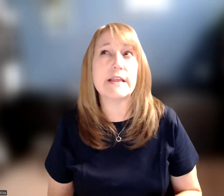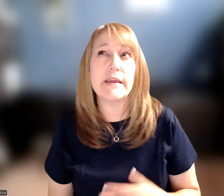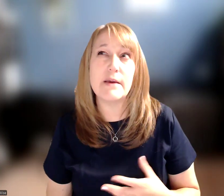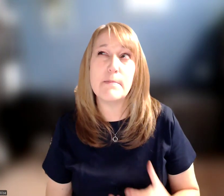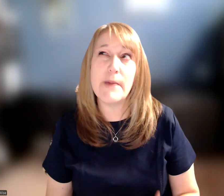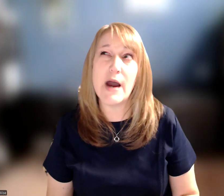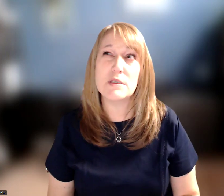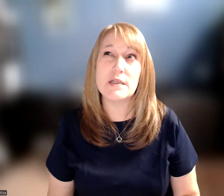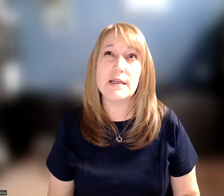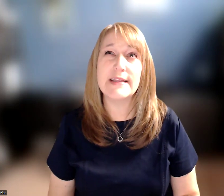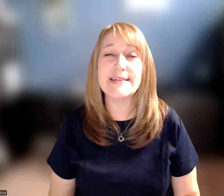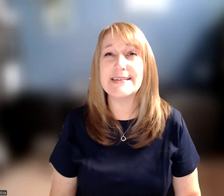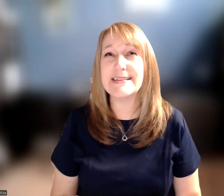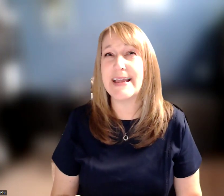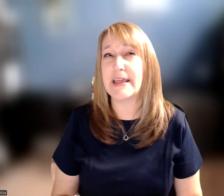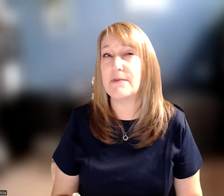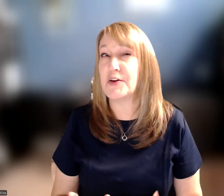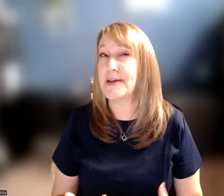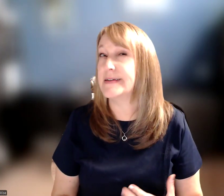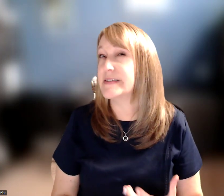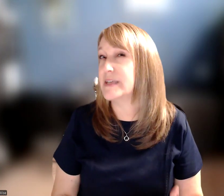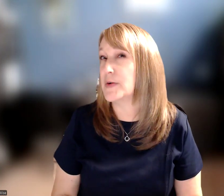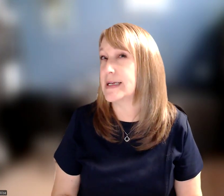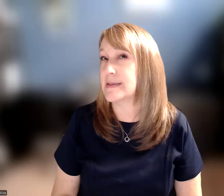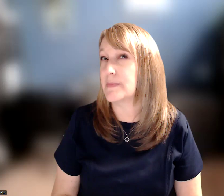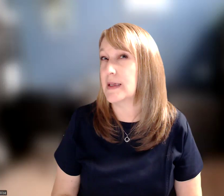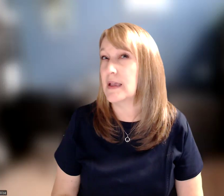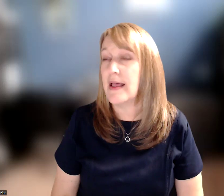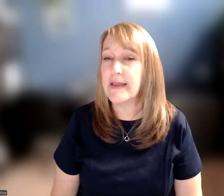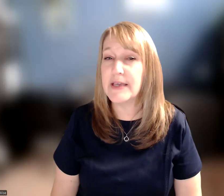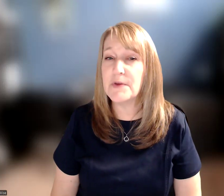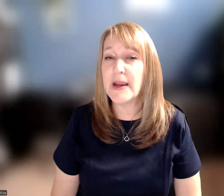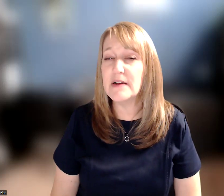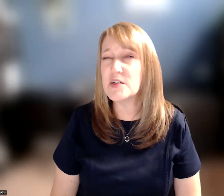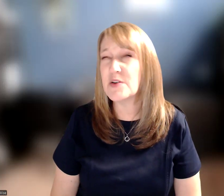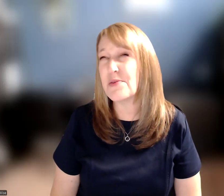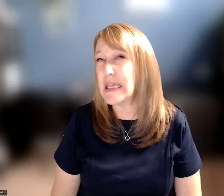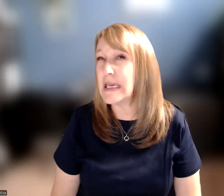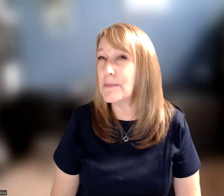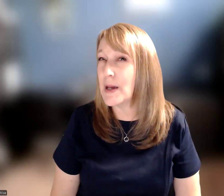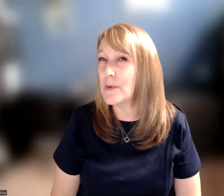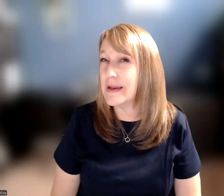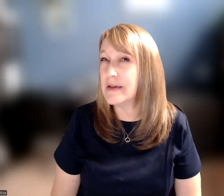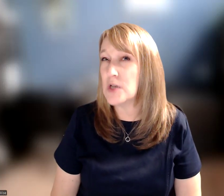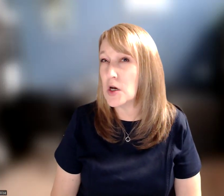think about. And this is like if you're considering something. Like if your parents are thinking about getting a